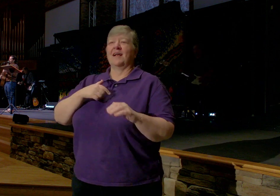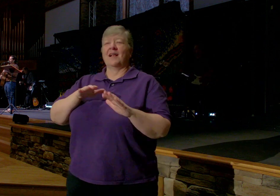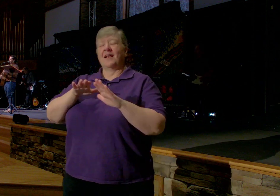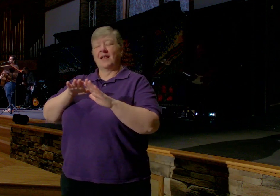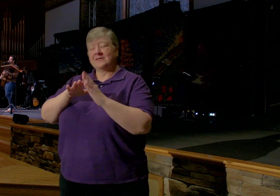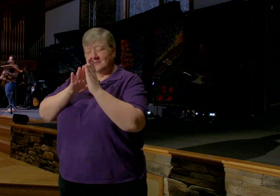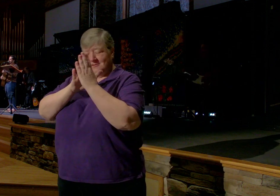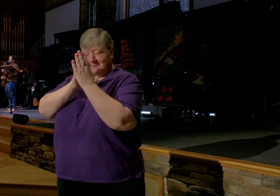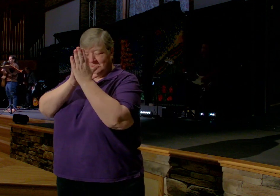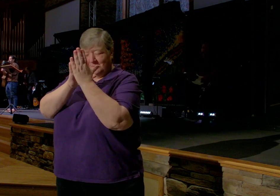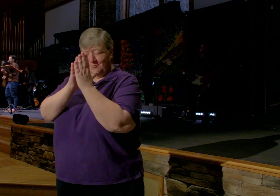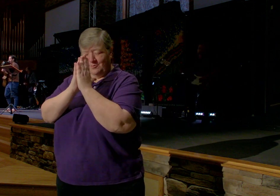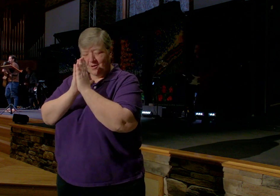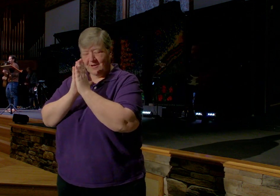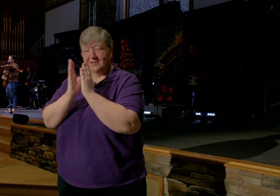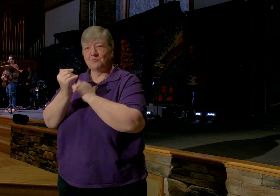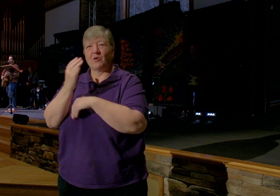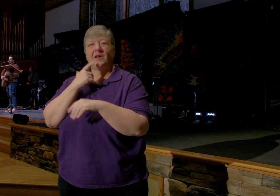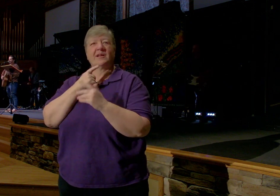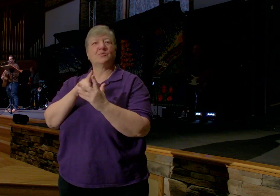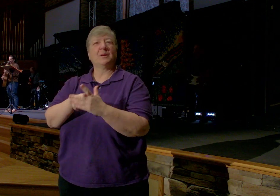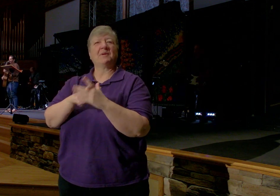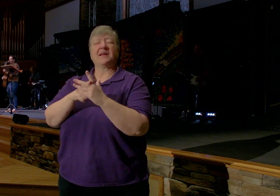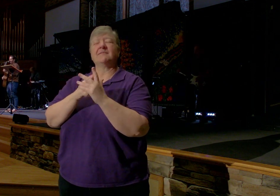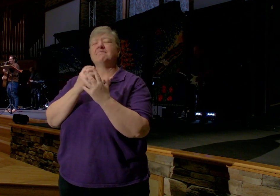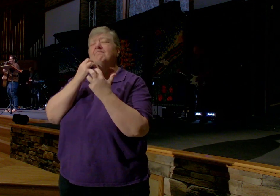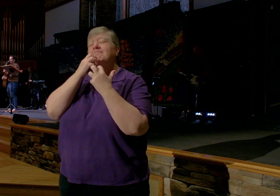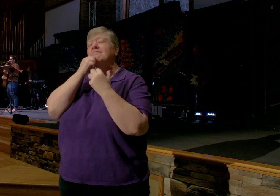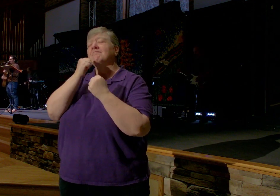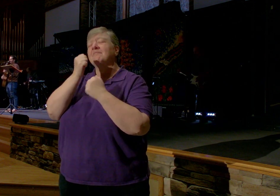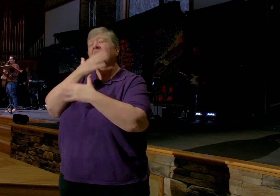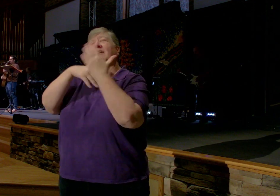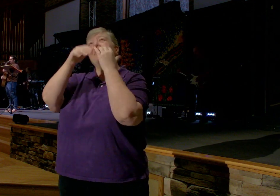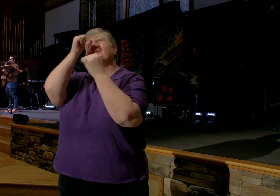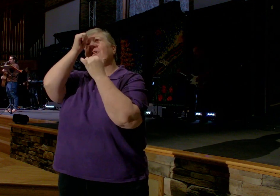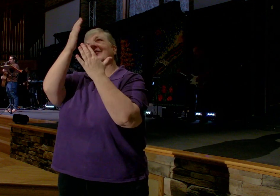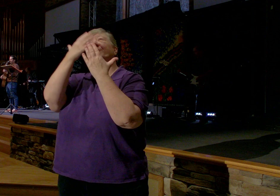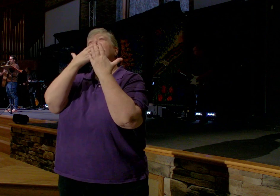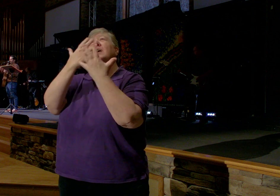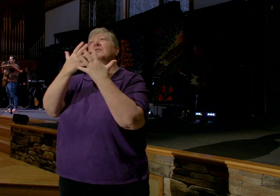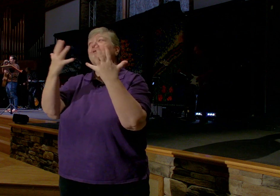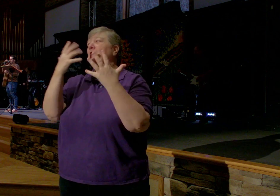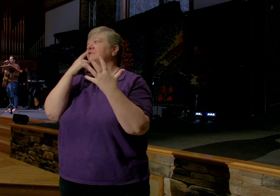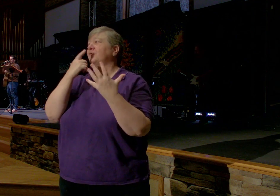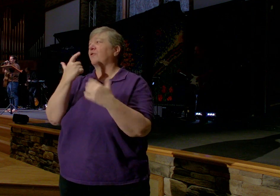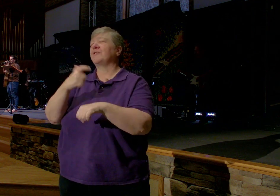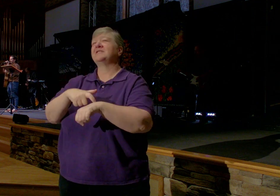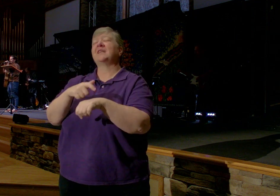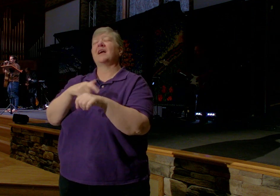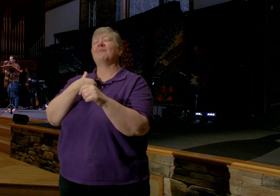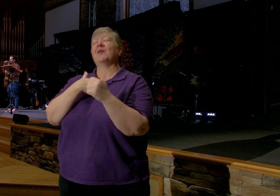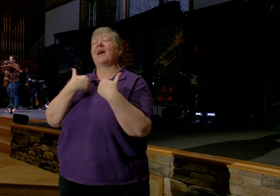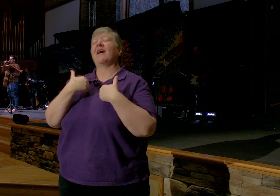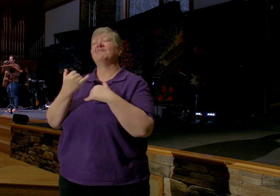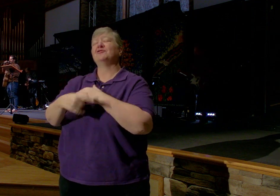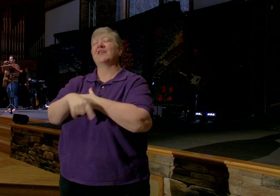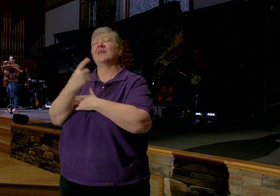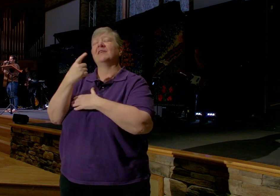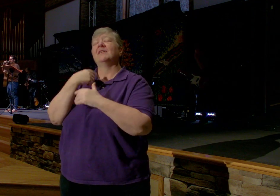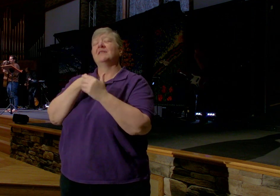Let's bow our hearts this morning in prayer as we begin. Dear Heavenly Father, we just thank you so much for this time that we have